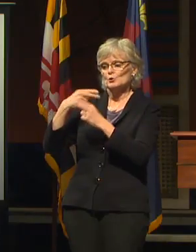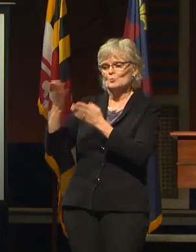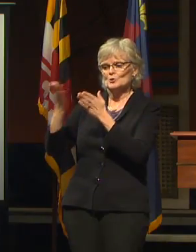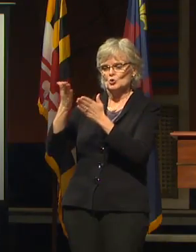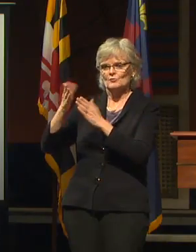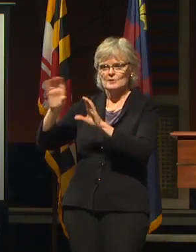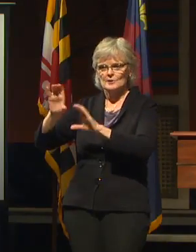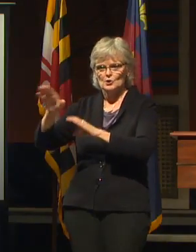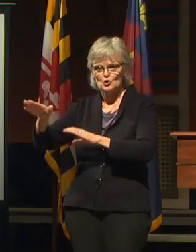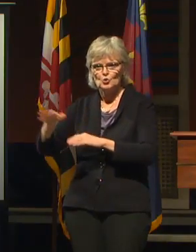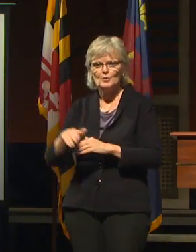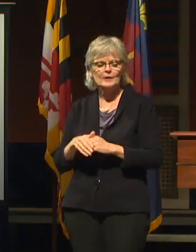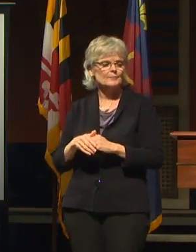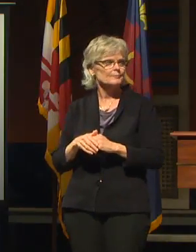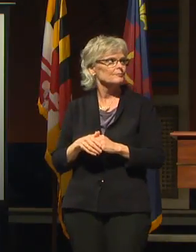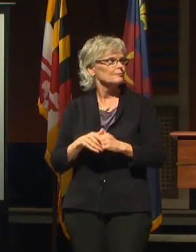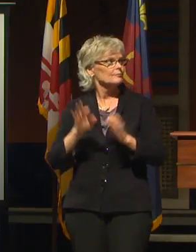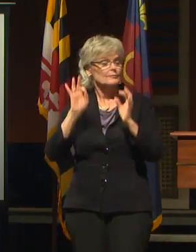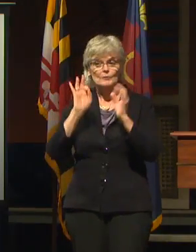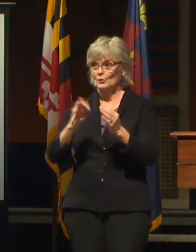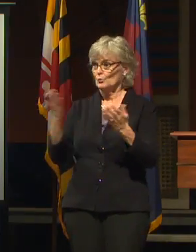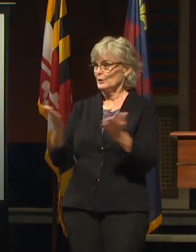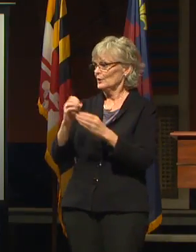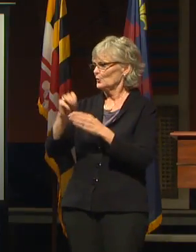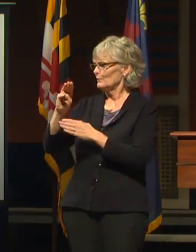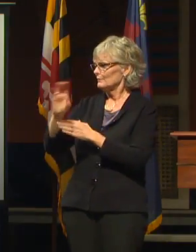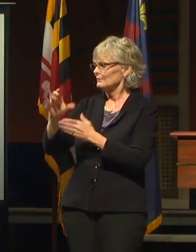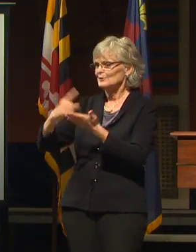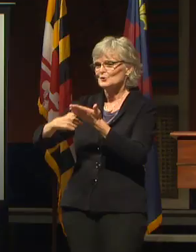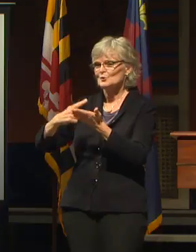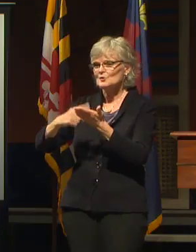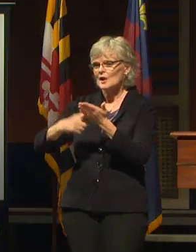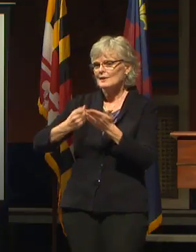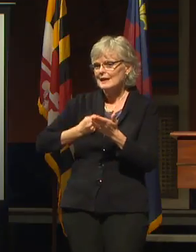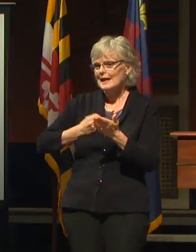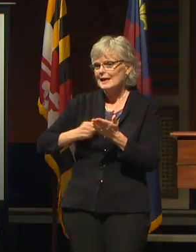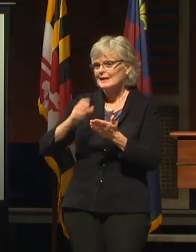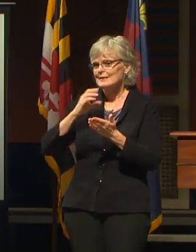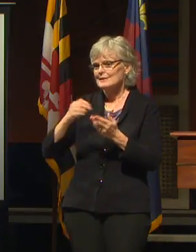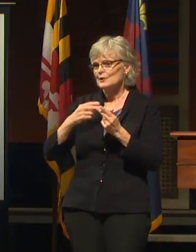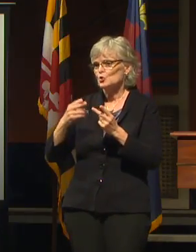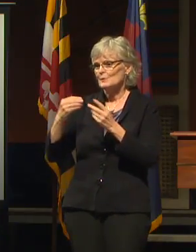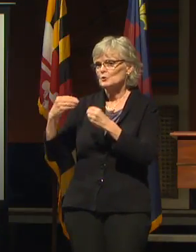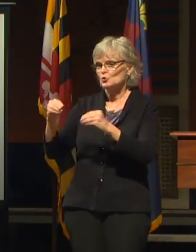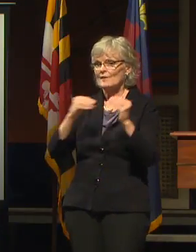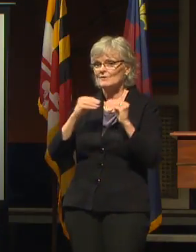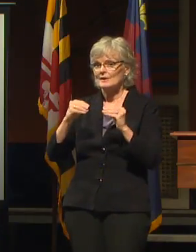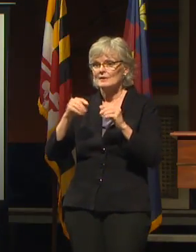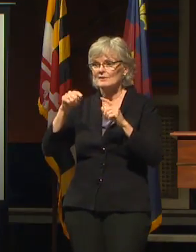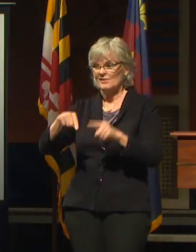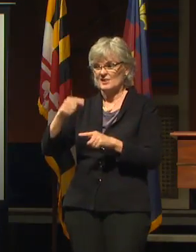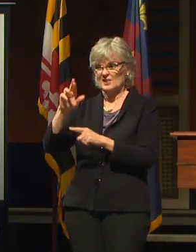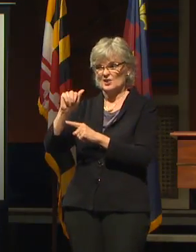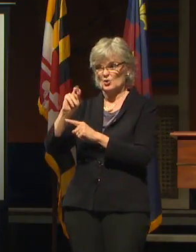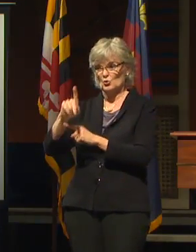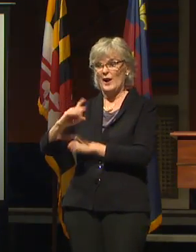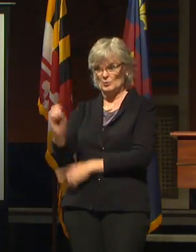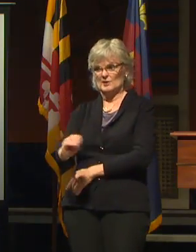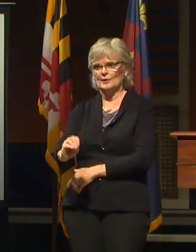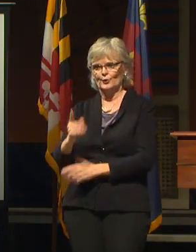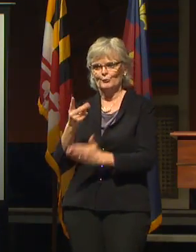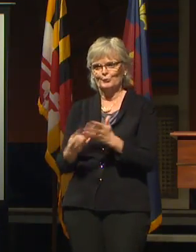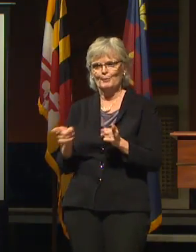fronts. It's fitting that we're here in Montgomery County to talk about gangs and human trafficking because in many ways this is ground zero for both.